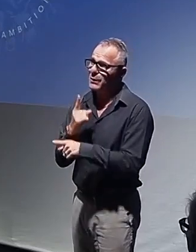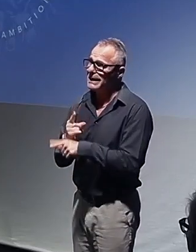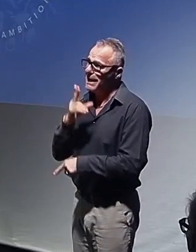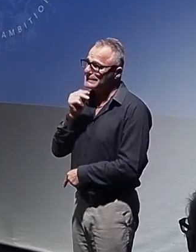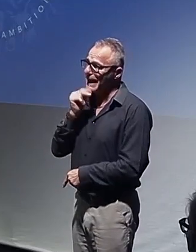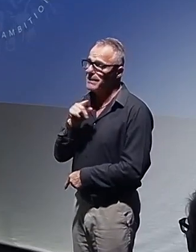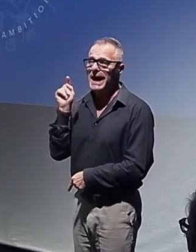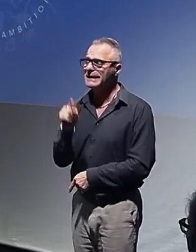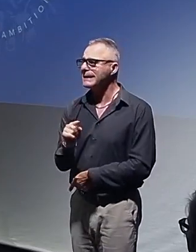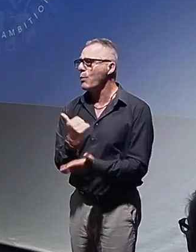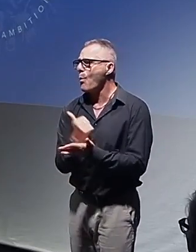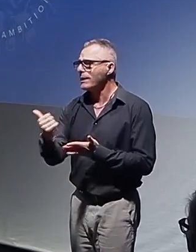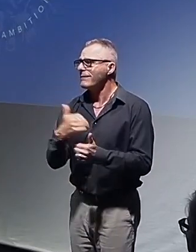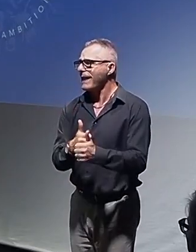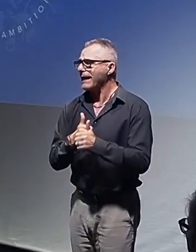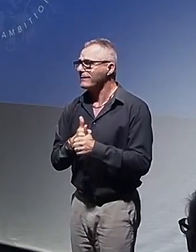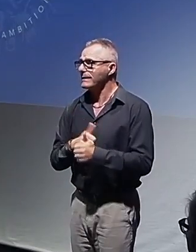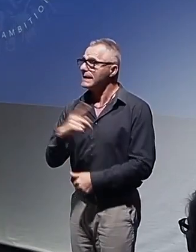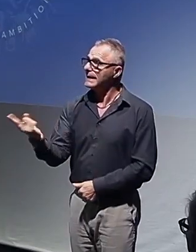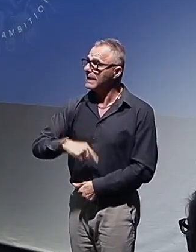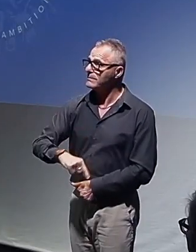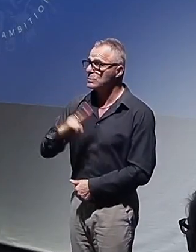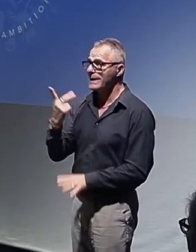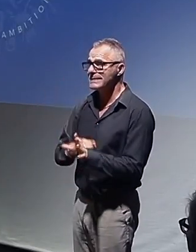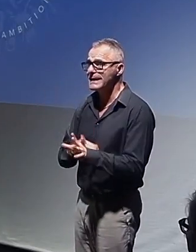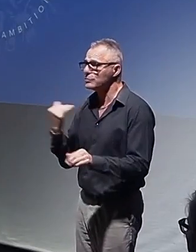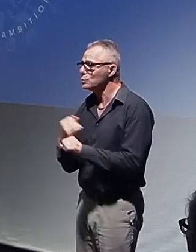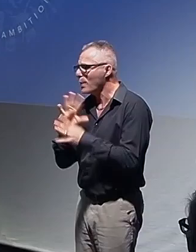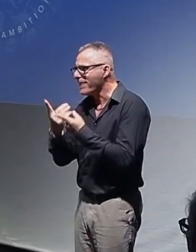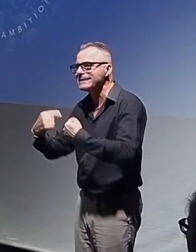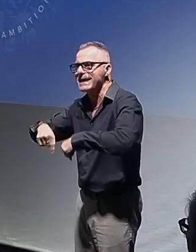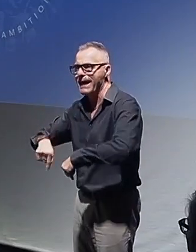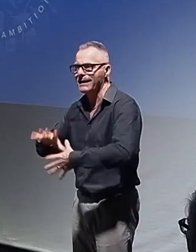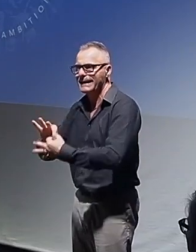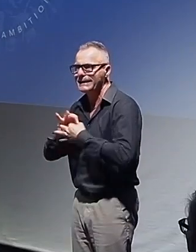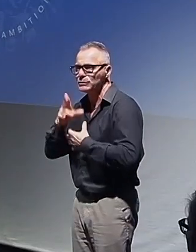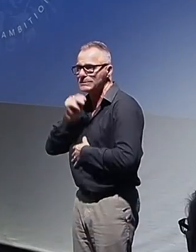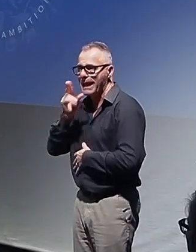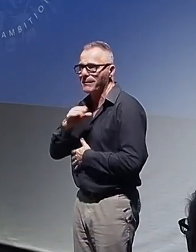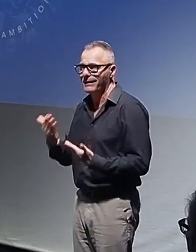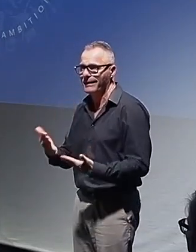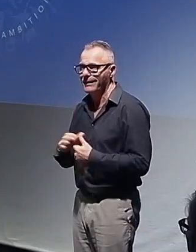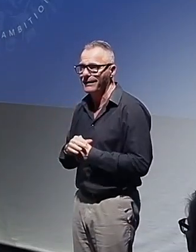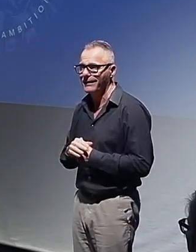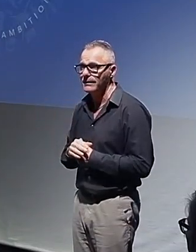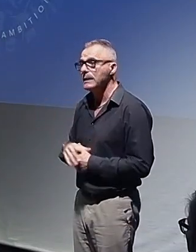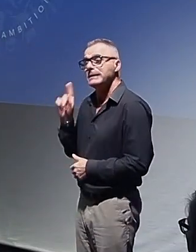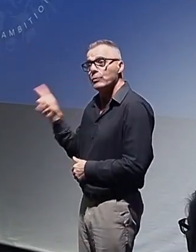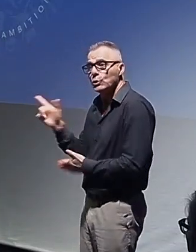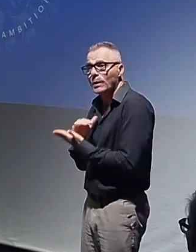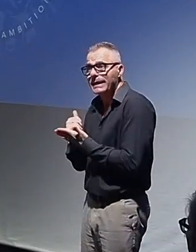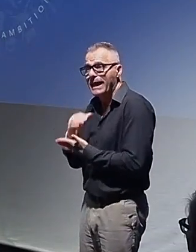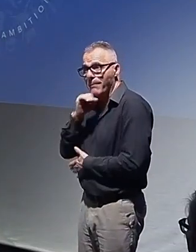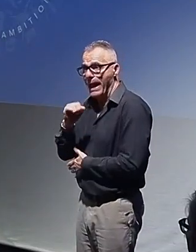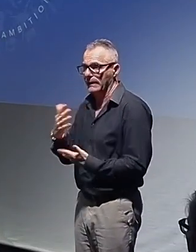he's a marvelous advocate. He comes here a couple of times a year to do things. And it is, and I think being a gay man, it's